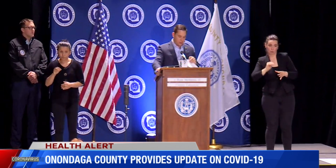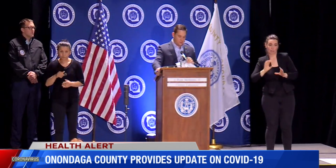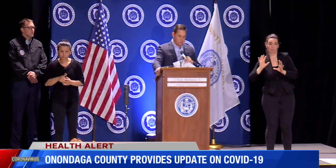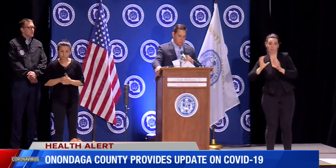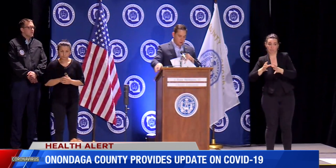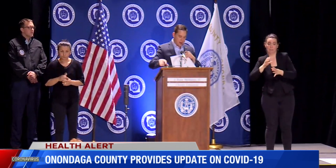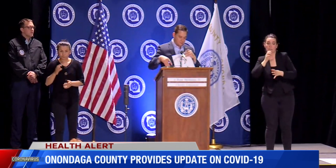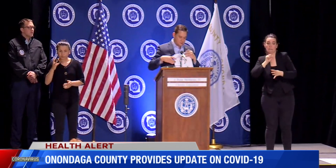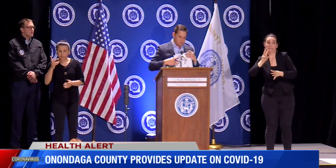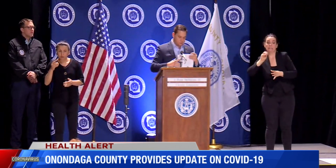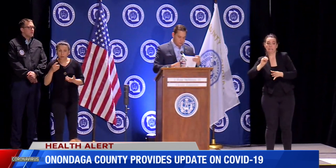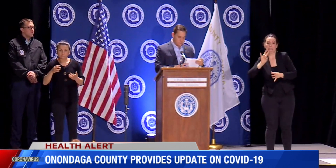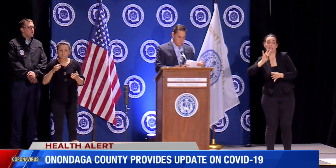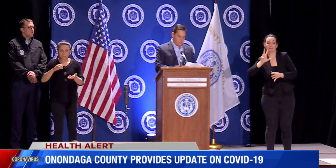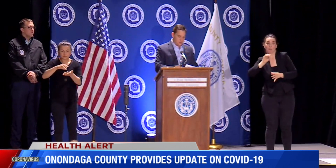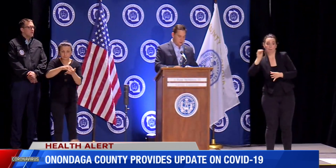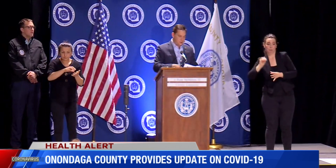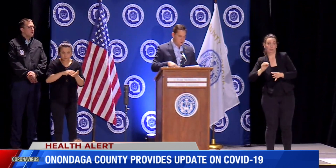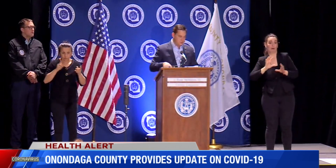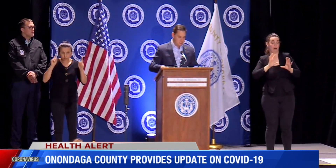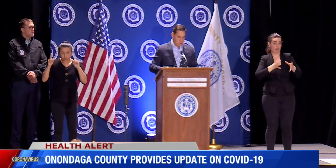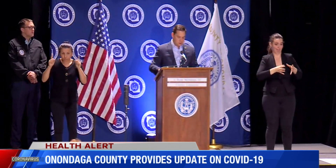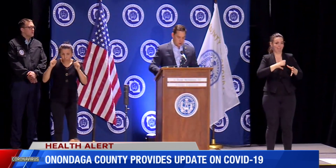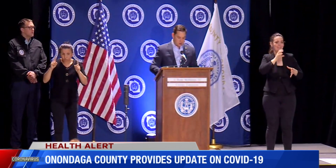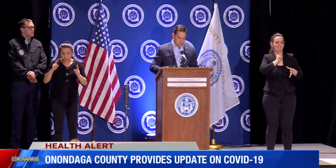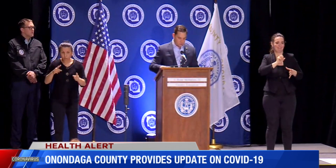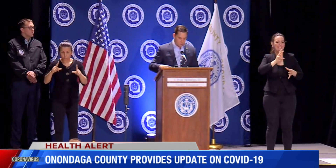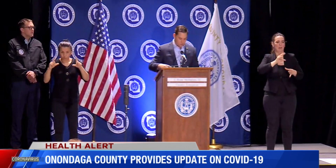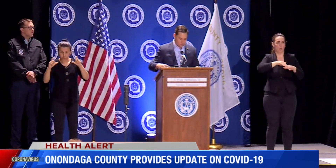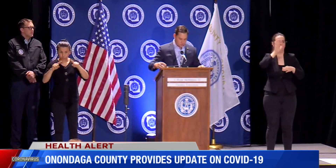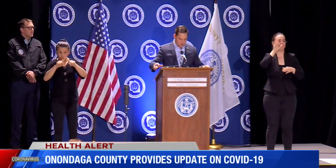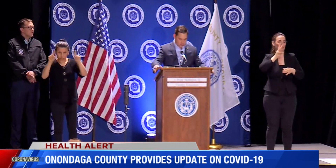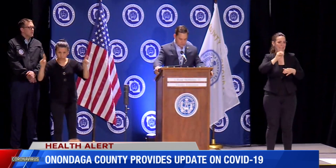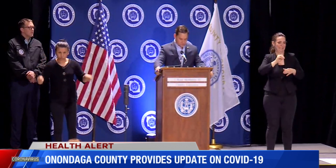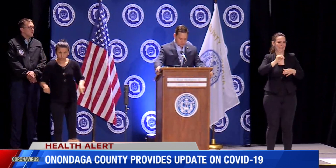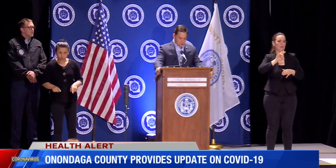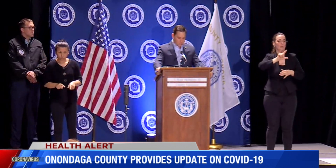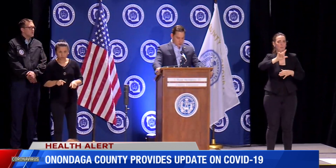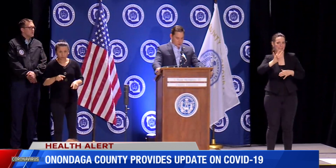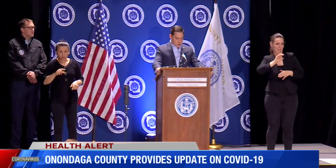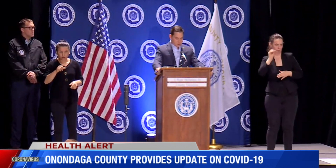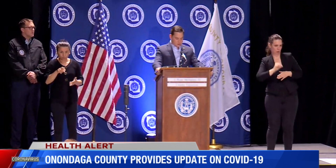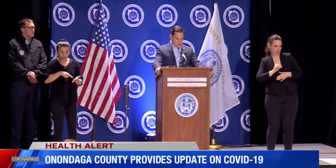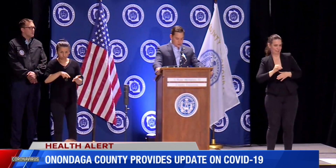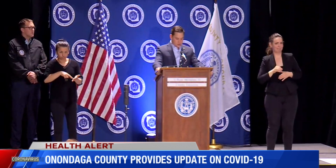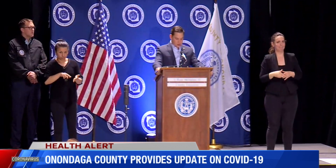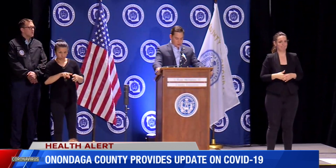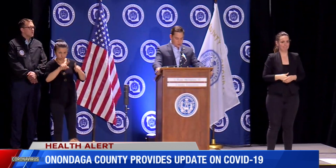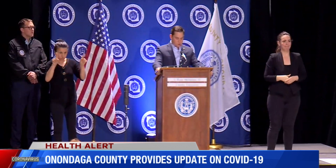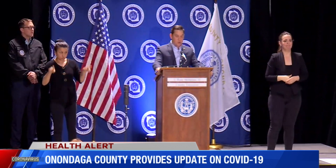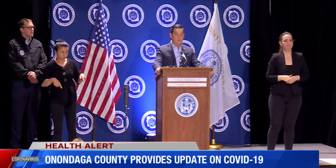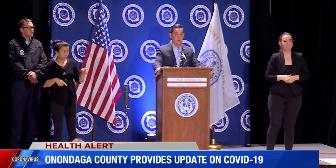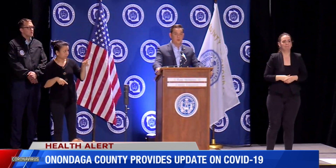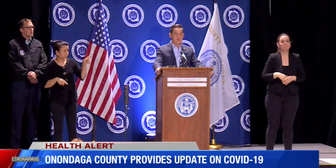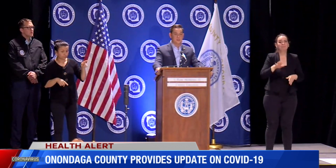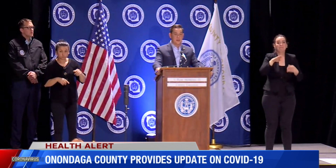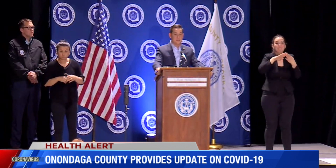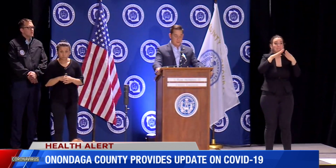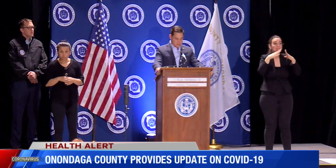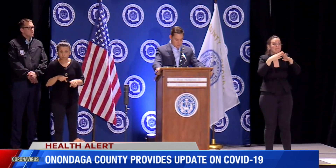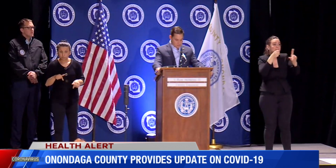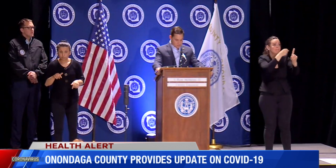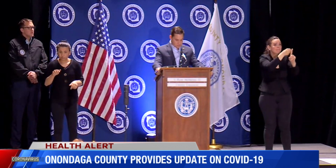municipality, and we have some new graphs to look at this over to my left. The city of Syracuse,